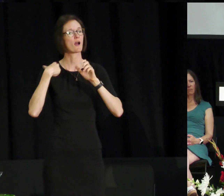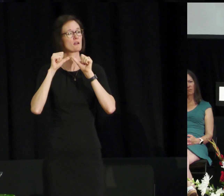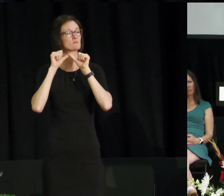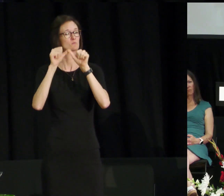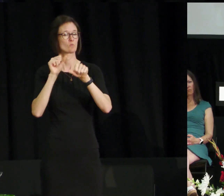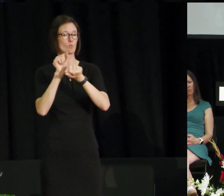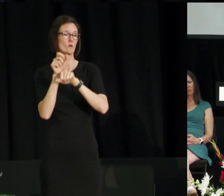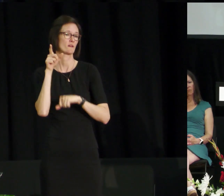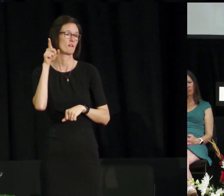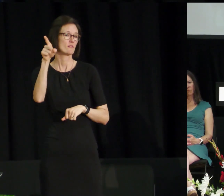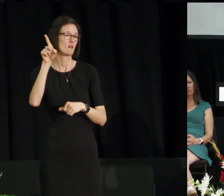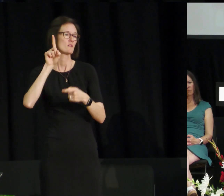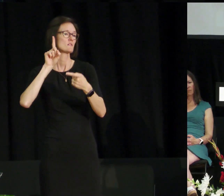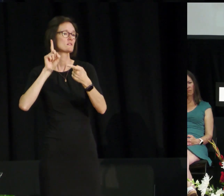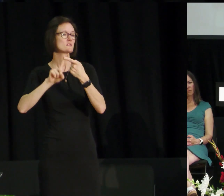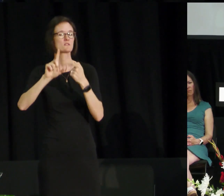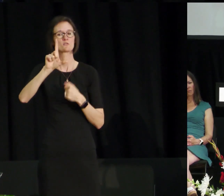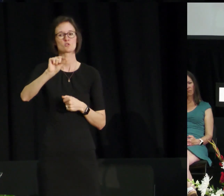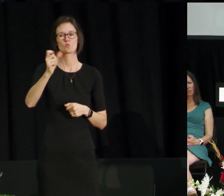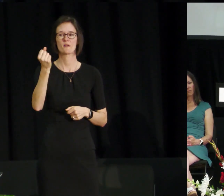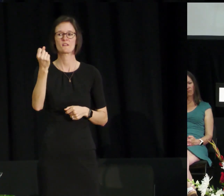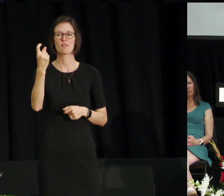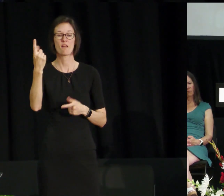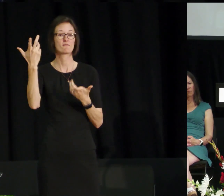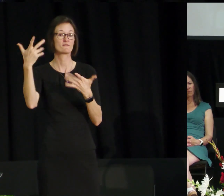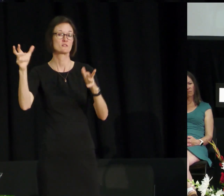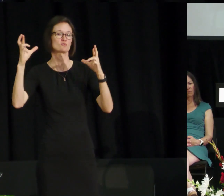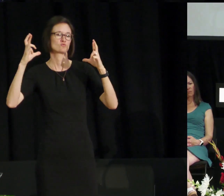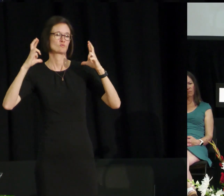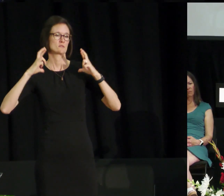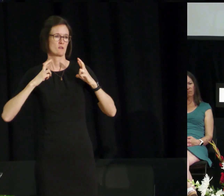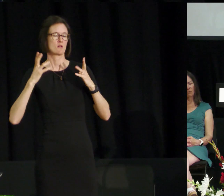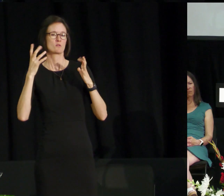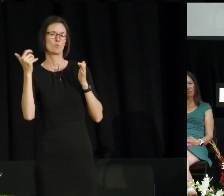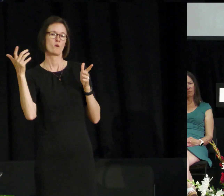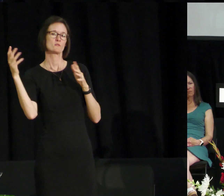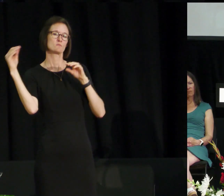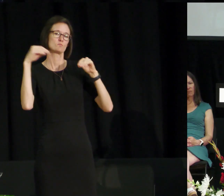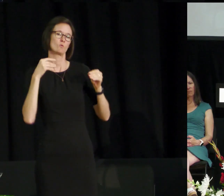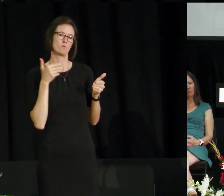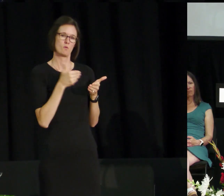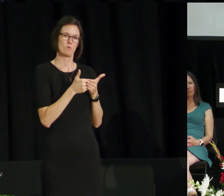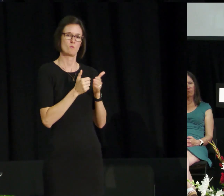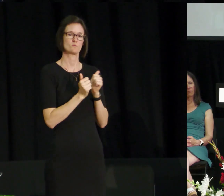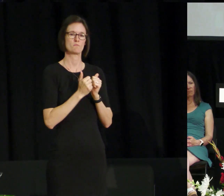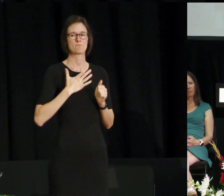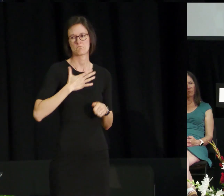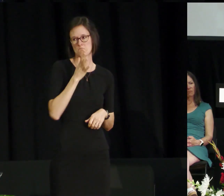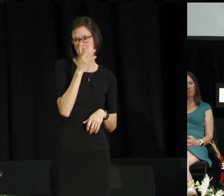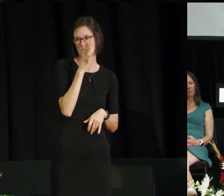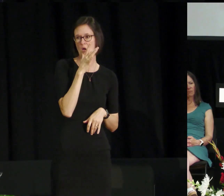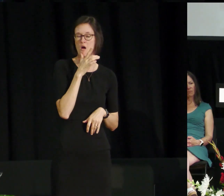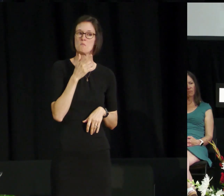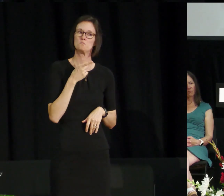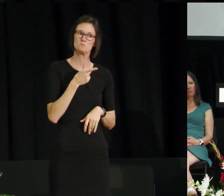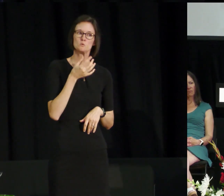2011 To be next to my mom My mom was going to turn 90 And I wanted to be close to her